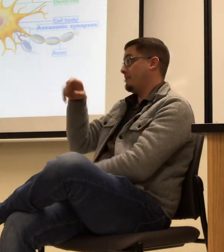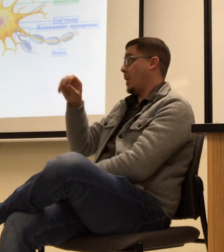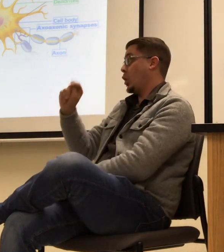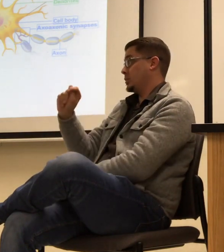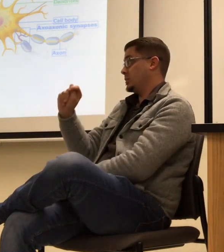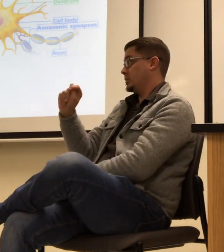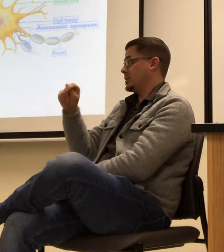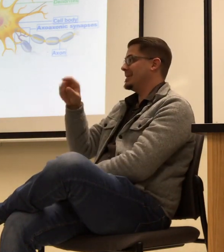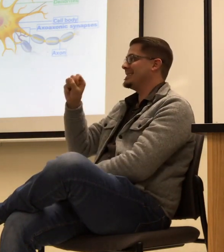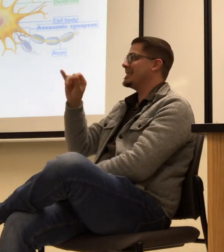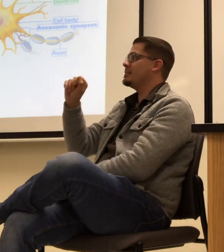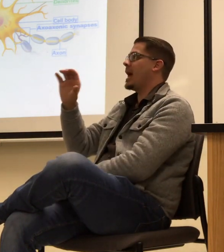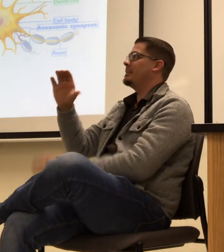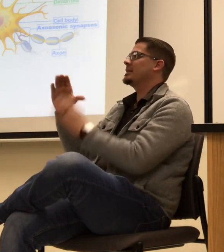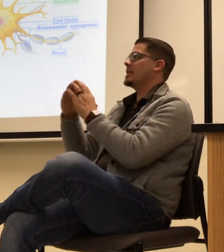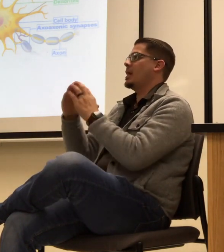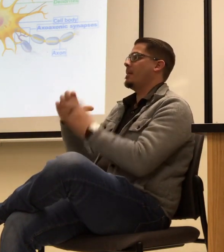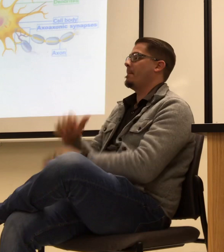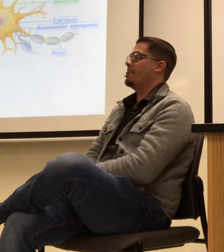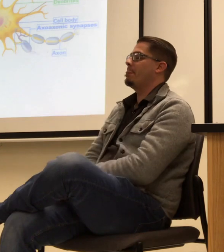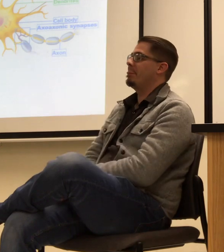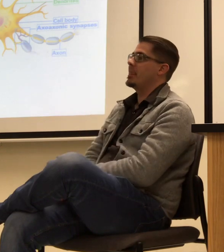3 neurons,